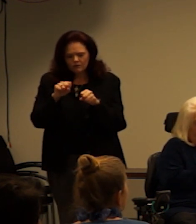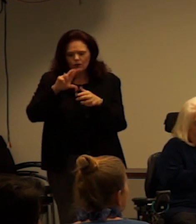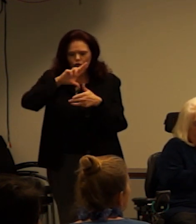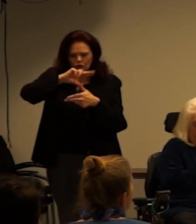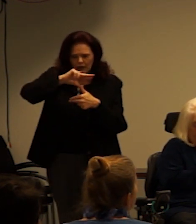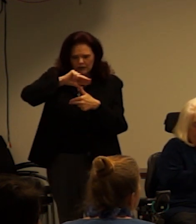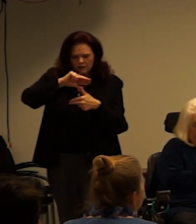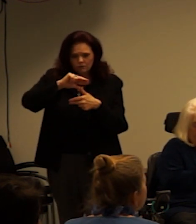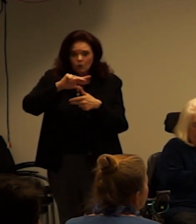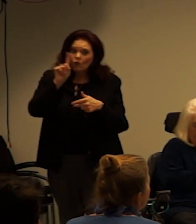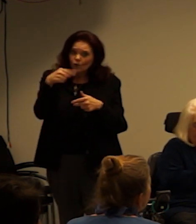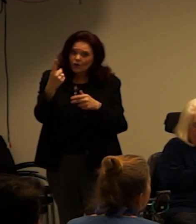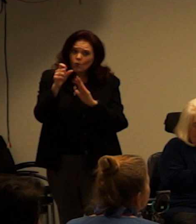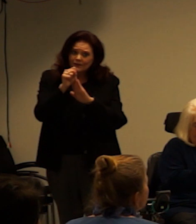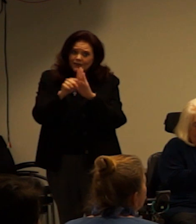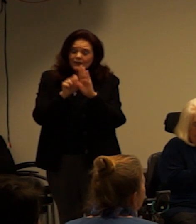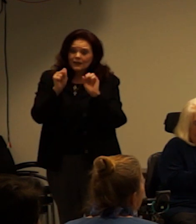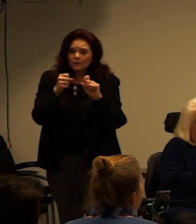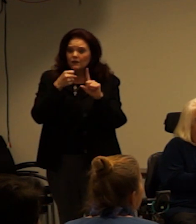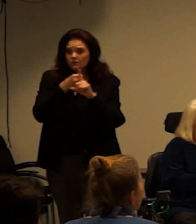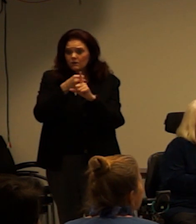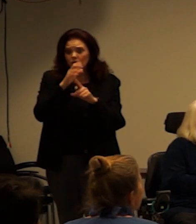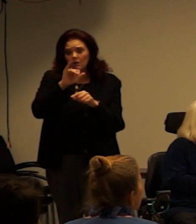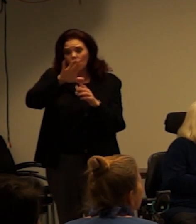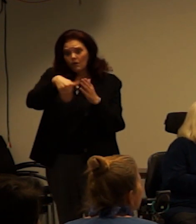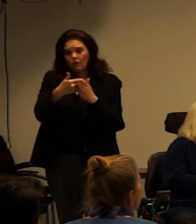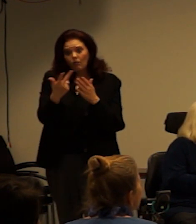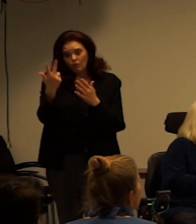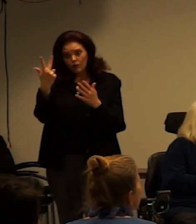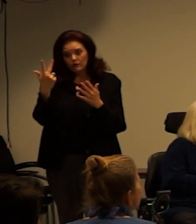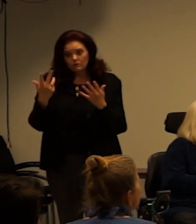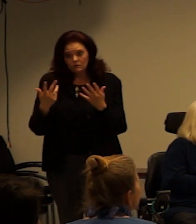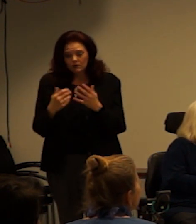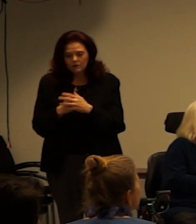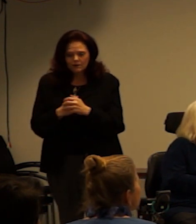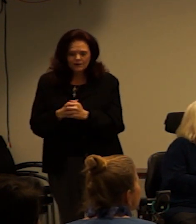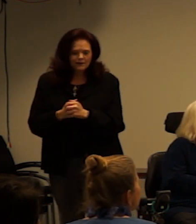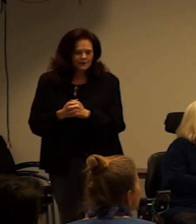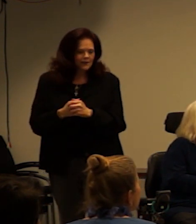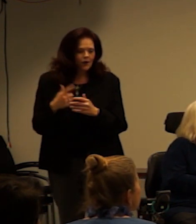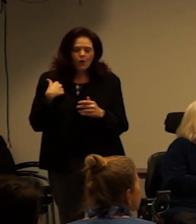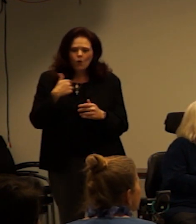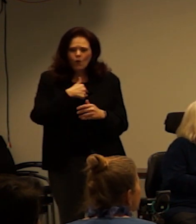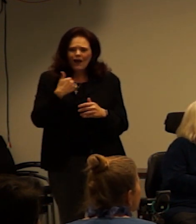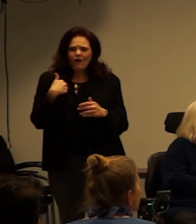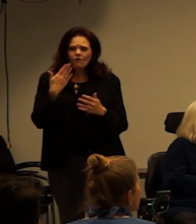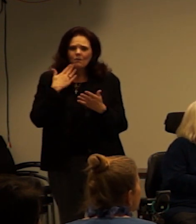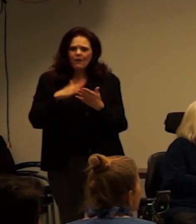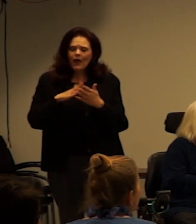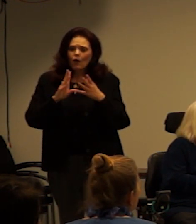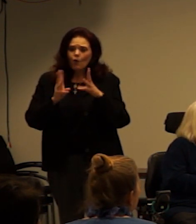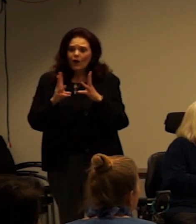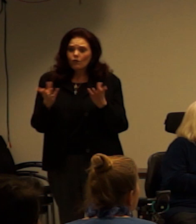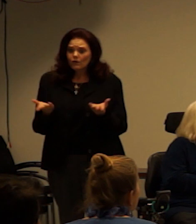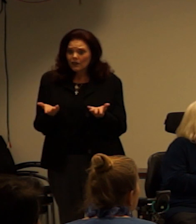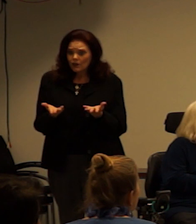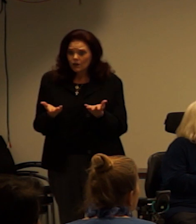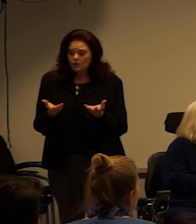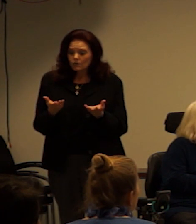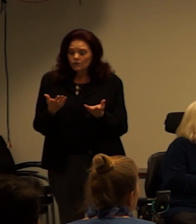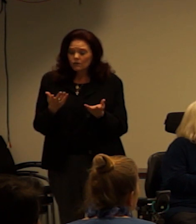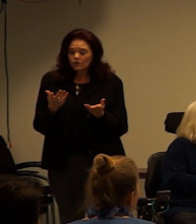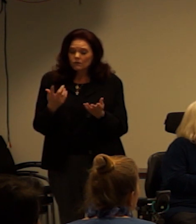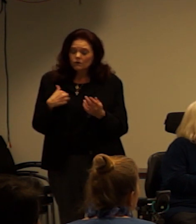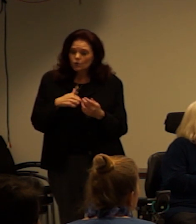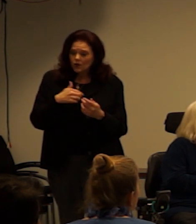three, or the only state really that can be affected by all three. Okay? We have bad weather here. We